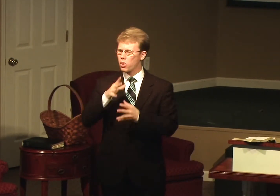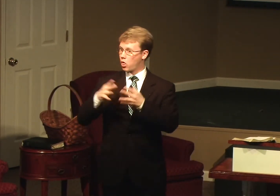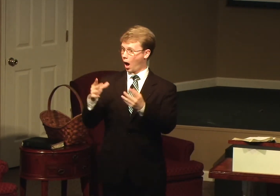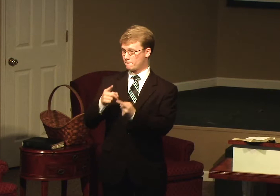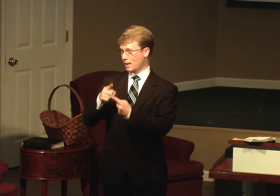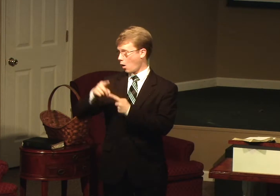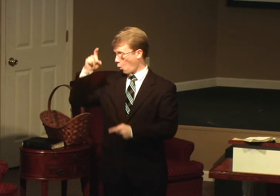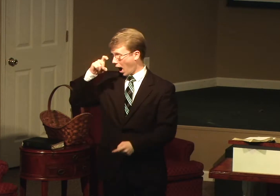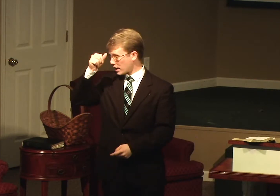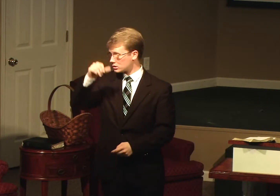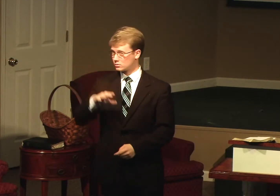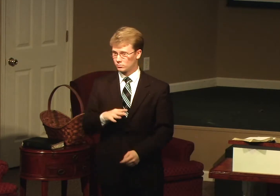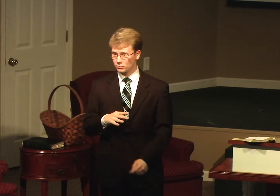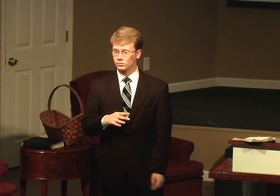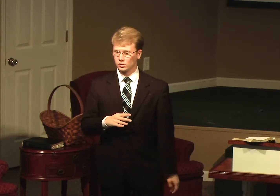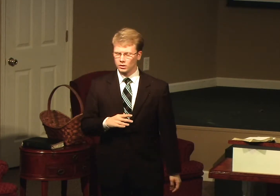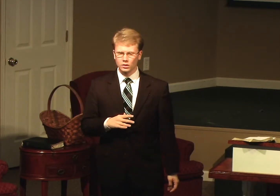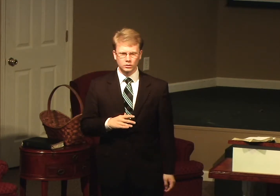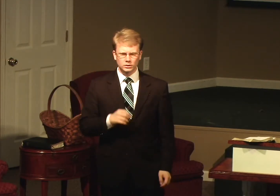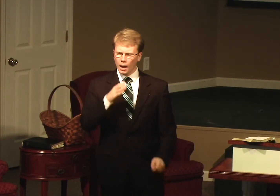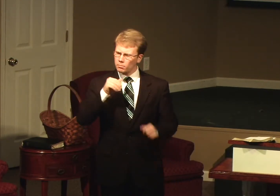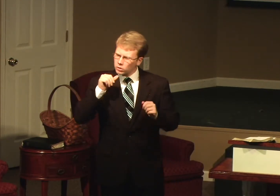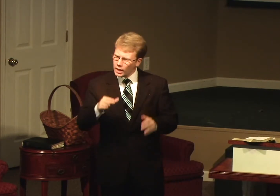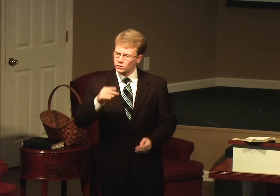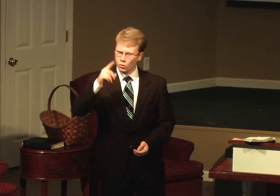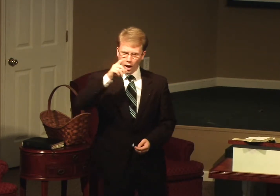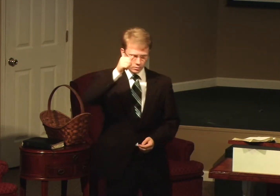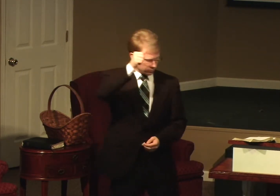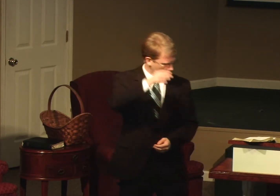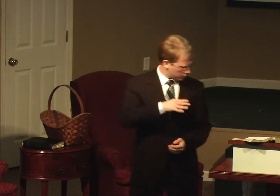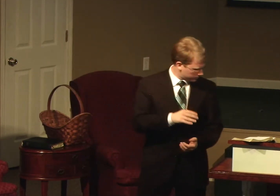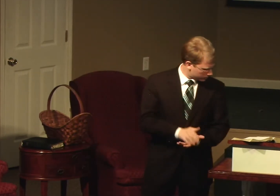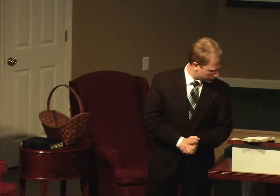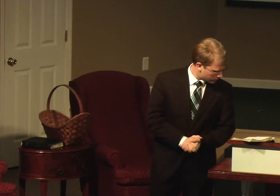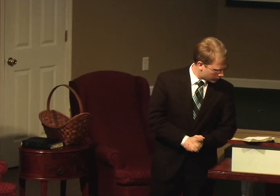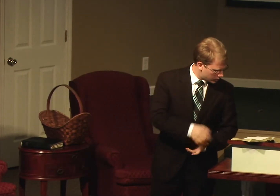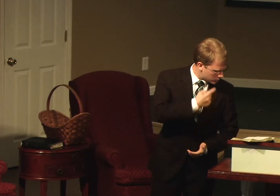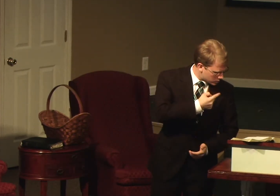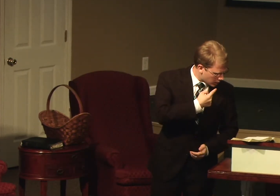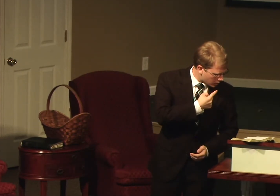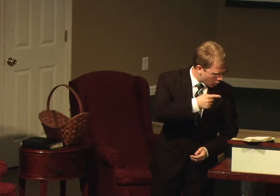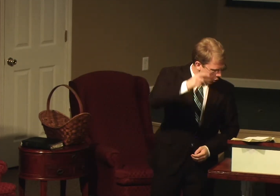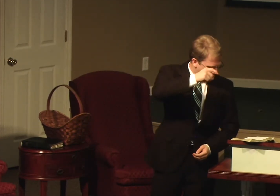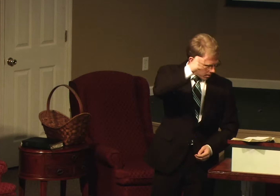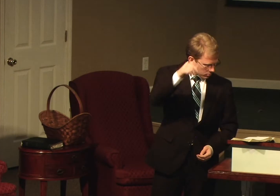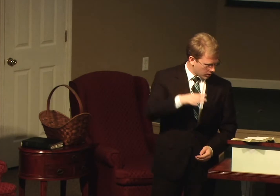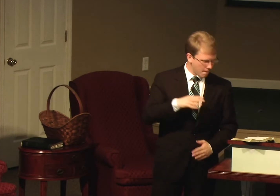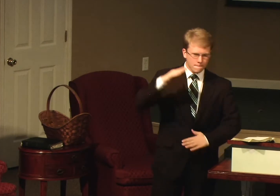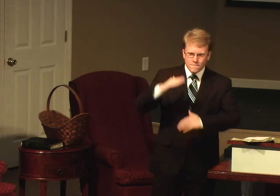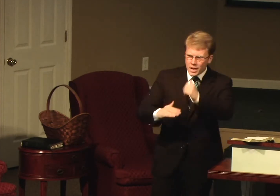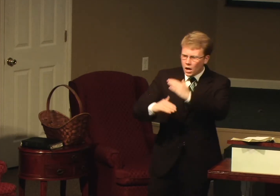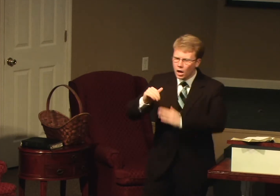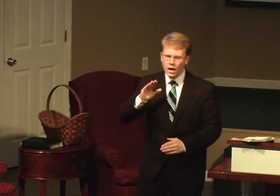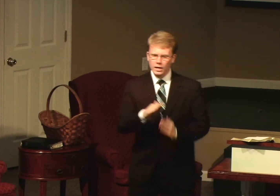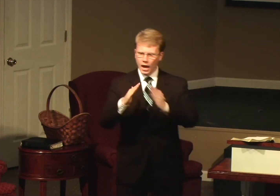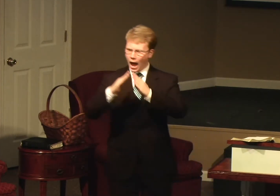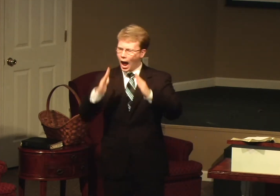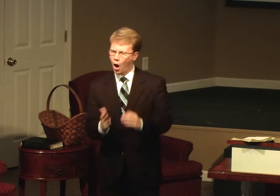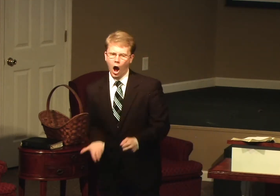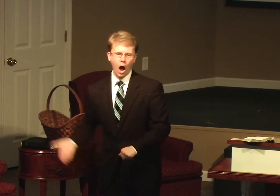of Proverbs, there's a lot of wisdom in there and how to be a wise man. A wise man who built